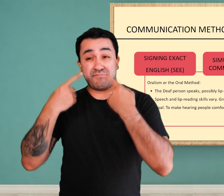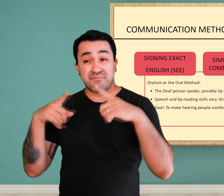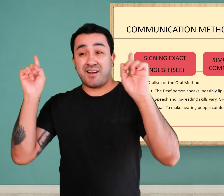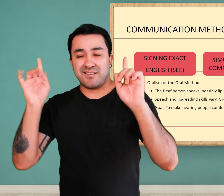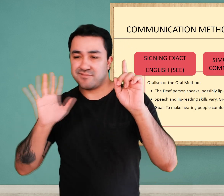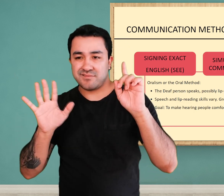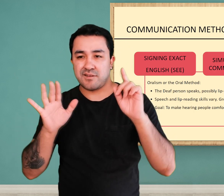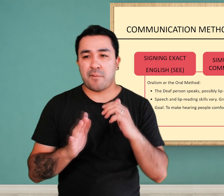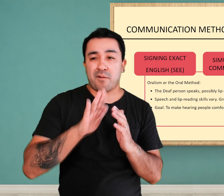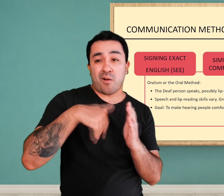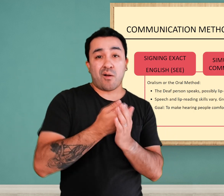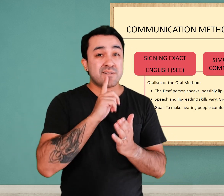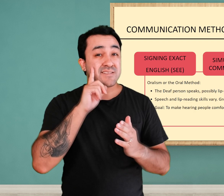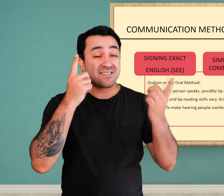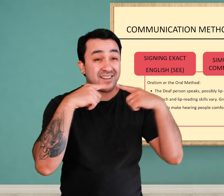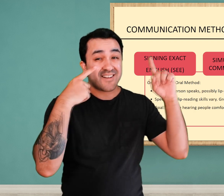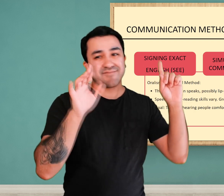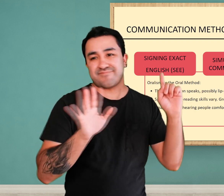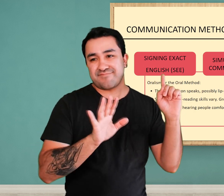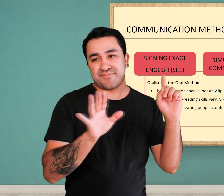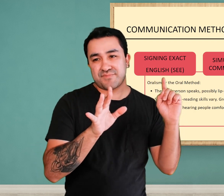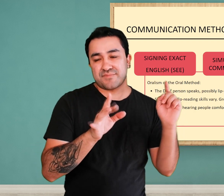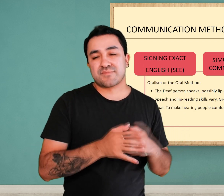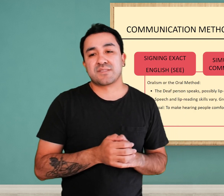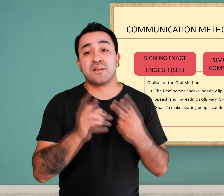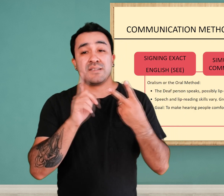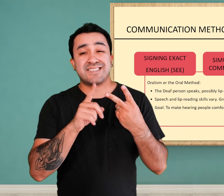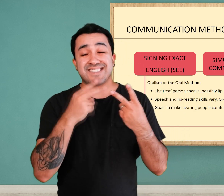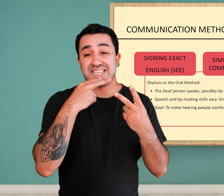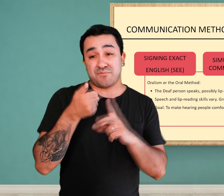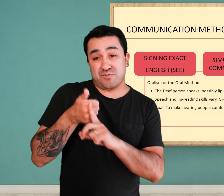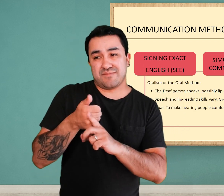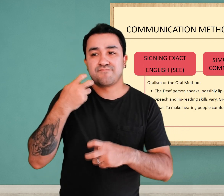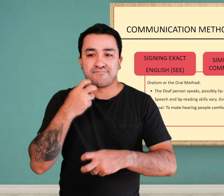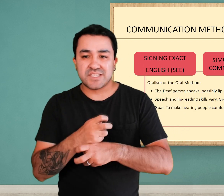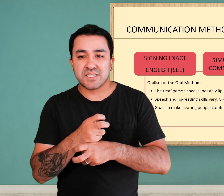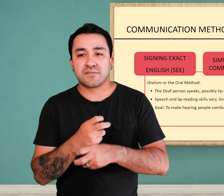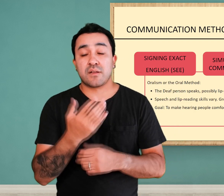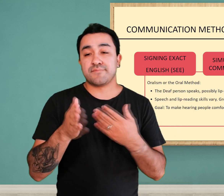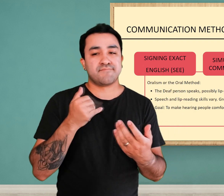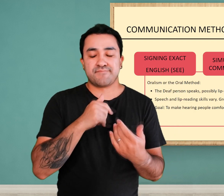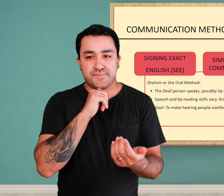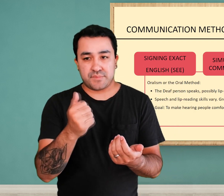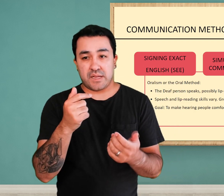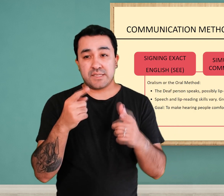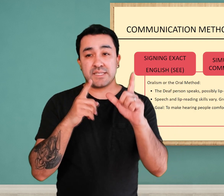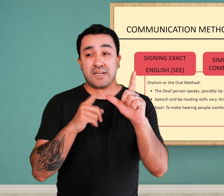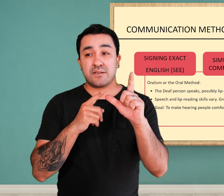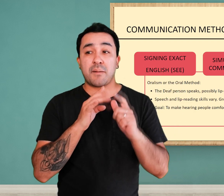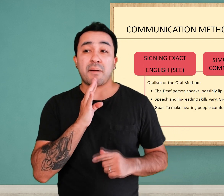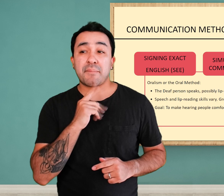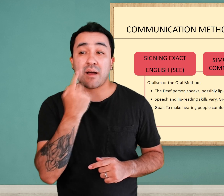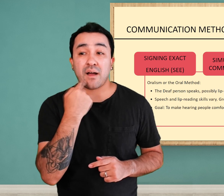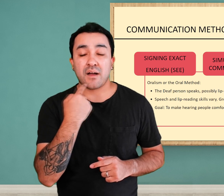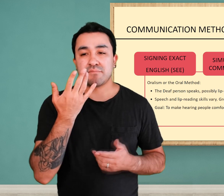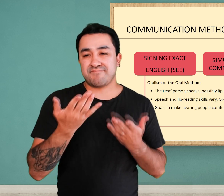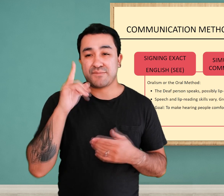of communication to learn and requires years of speech therapy. In addition, lip reading is not an exact science and